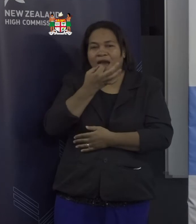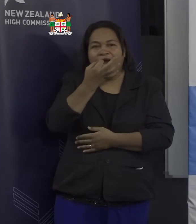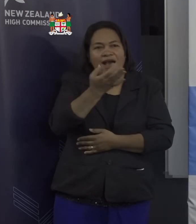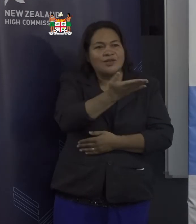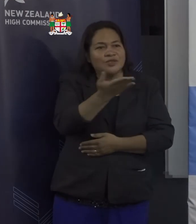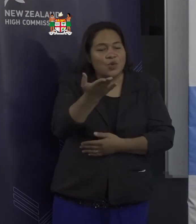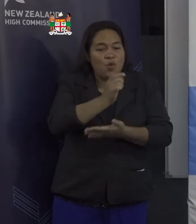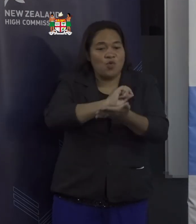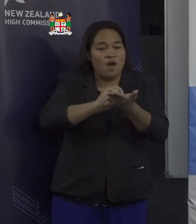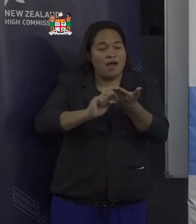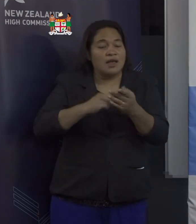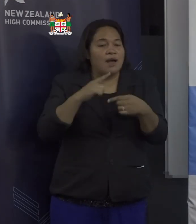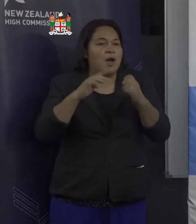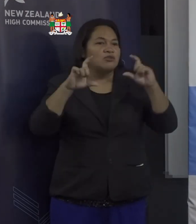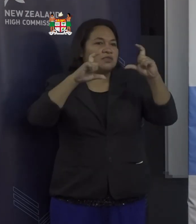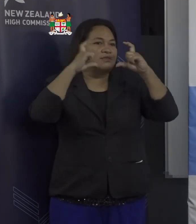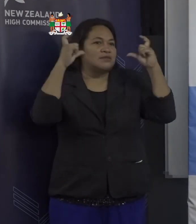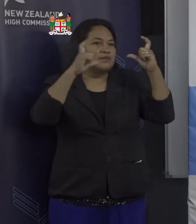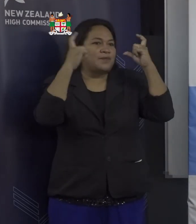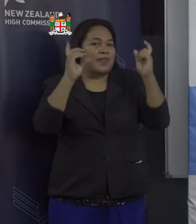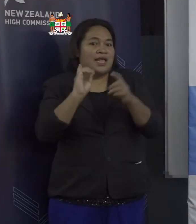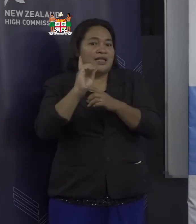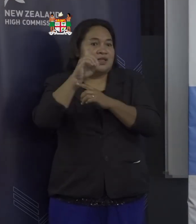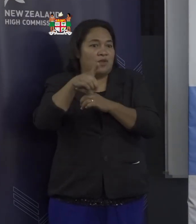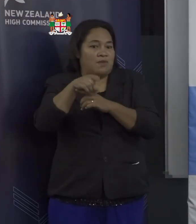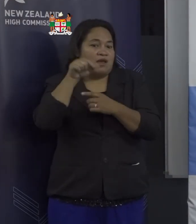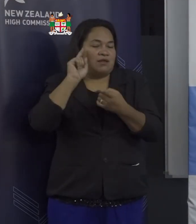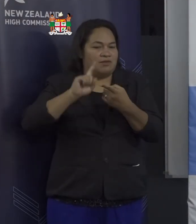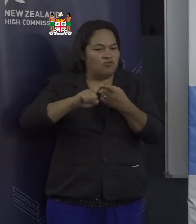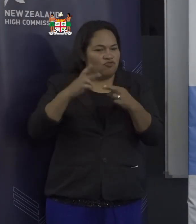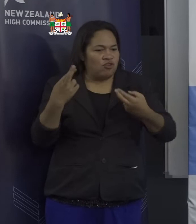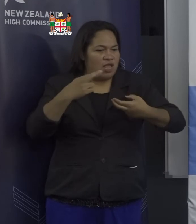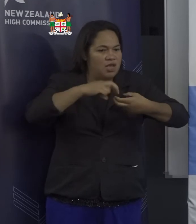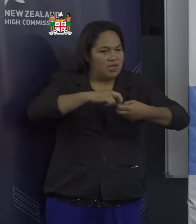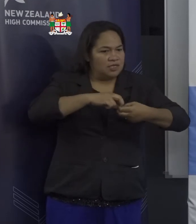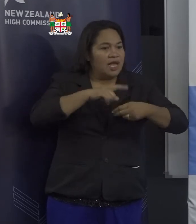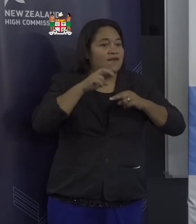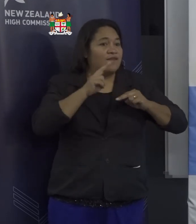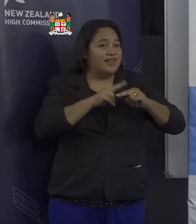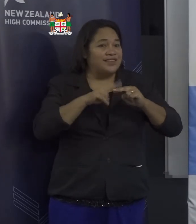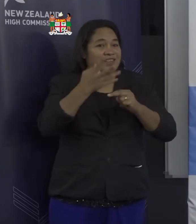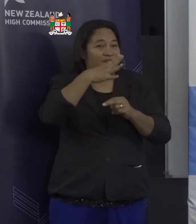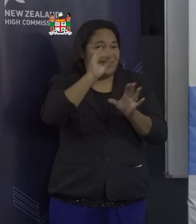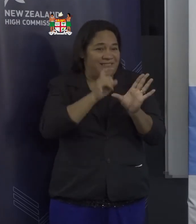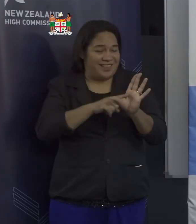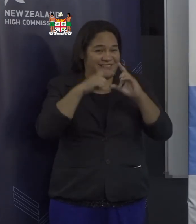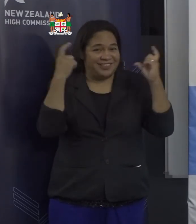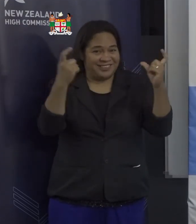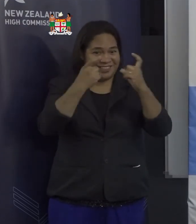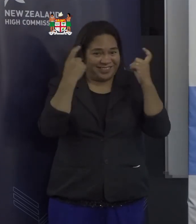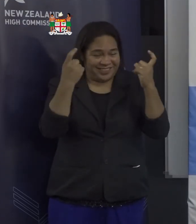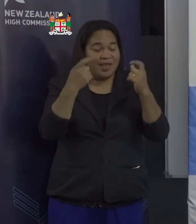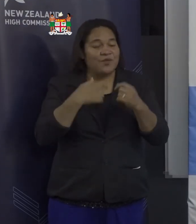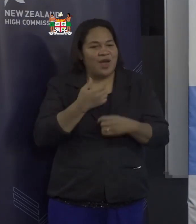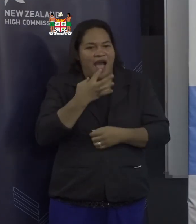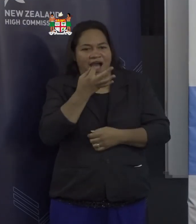about the celebration of diplomatic relations between New Zealand and Fiji's 50th anniversary of independence. And we also